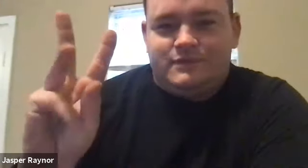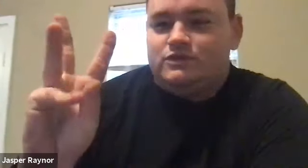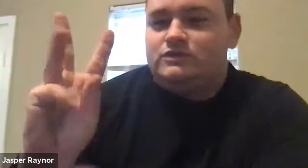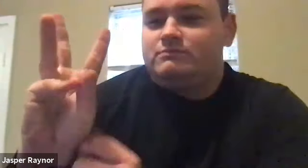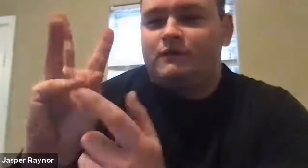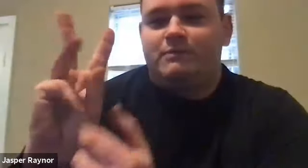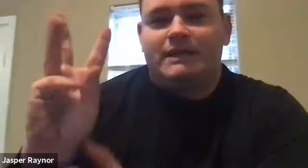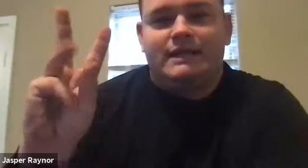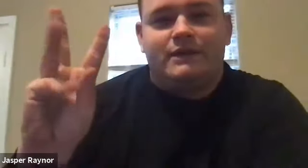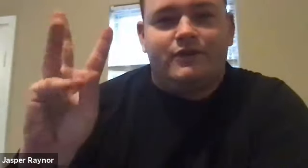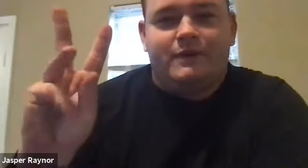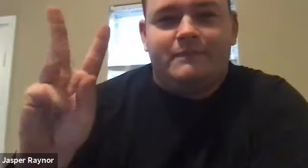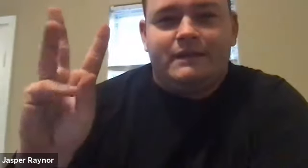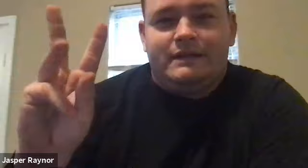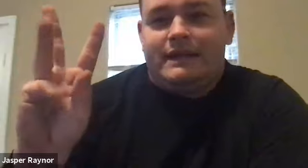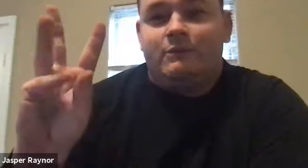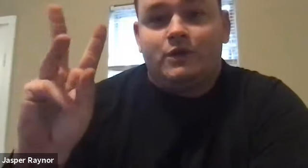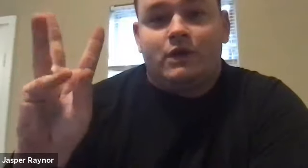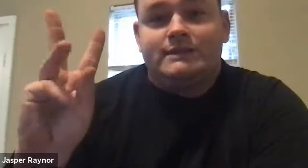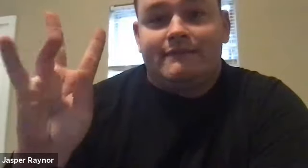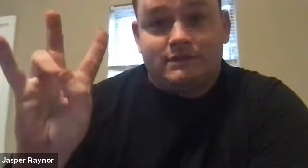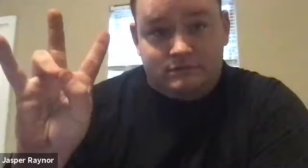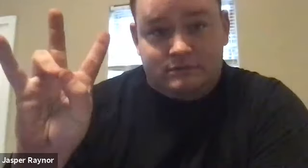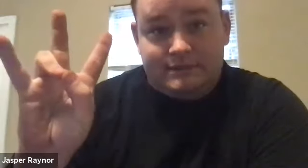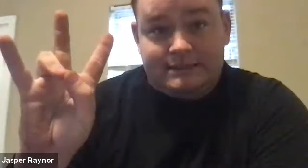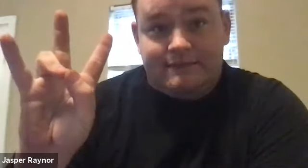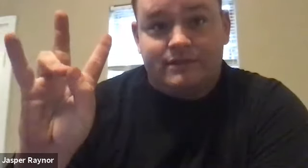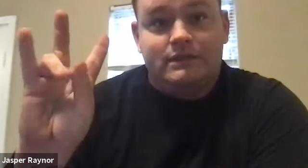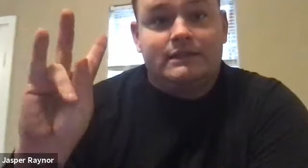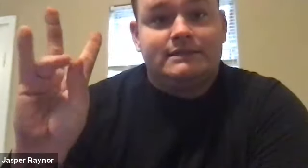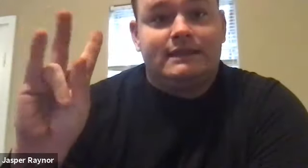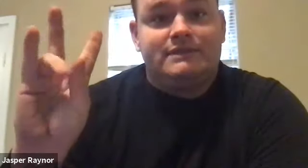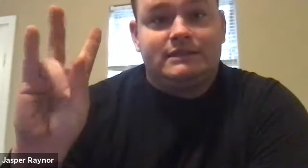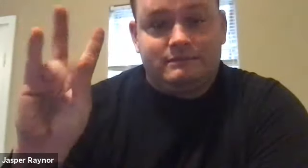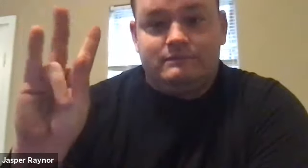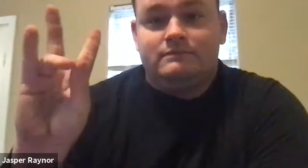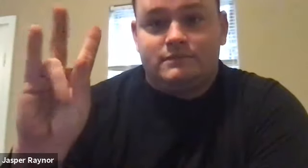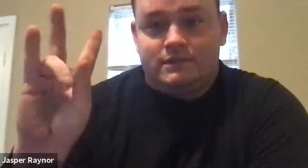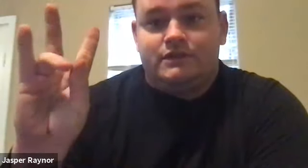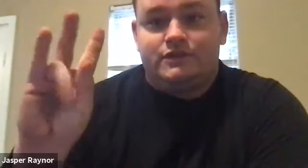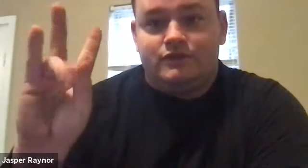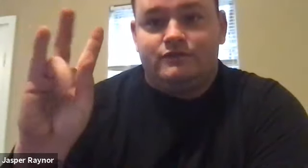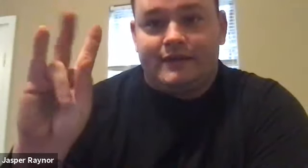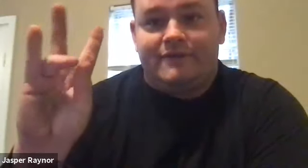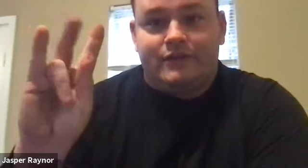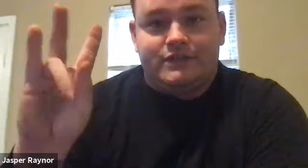You just move your pinky down your thumb. And then when you go to 7, this is 7, 17, your ring finger hits your